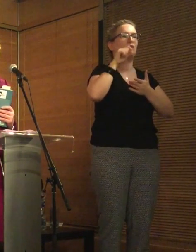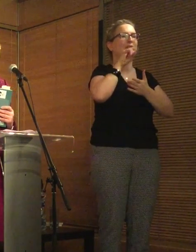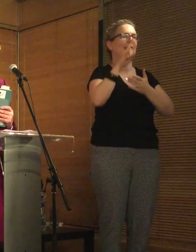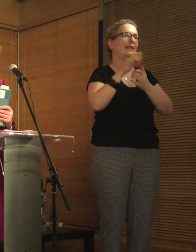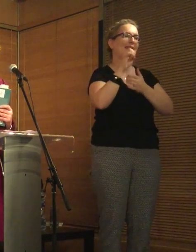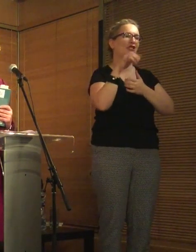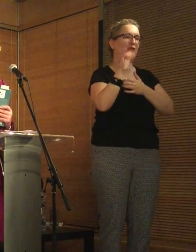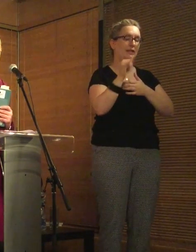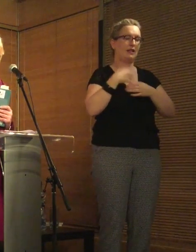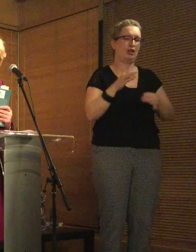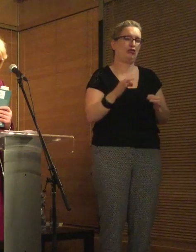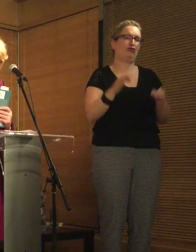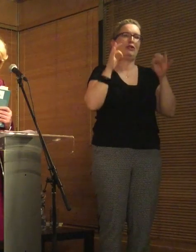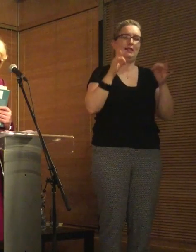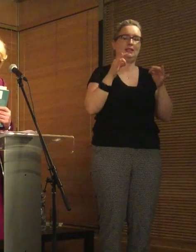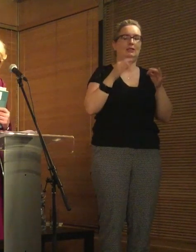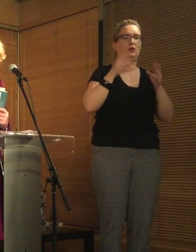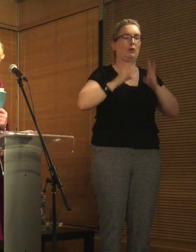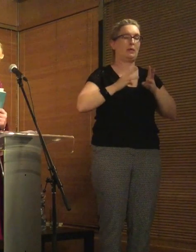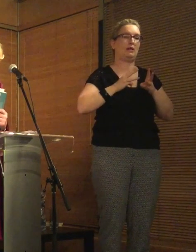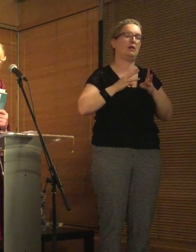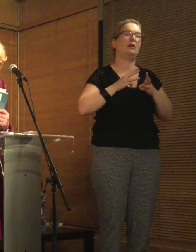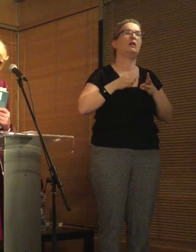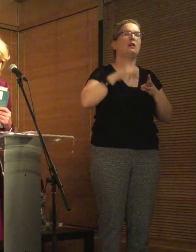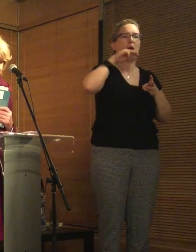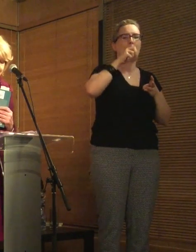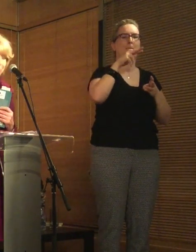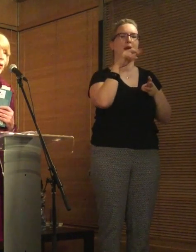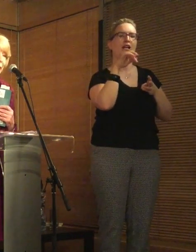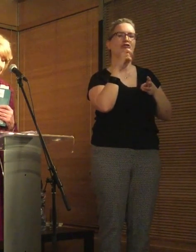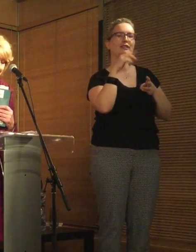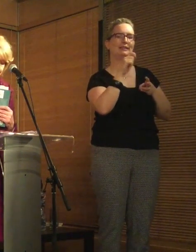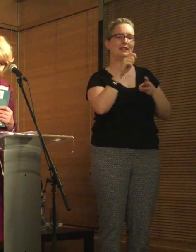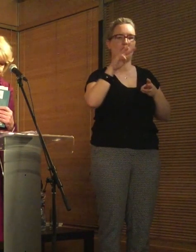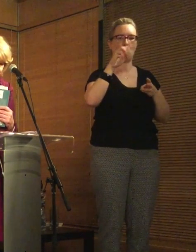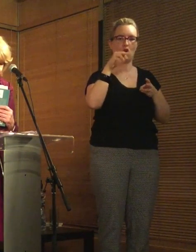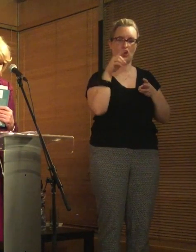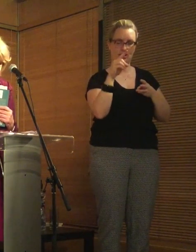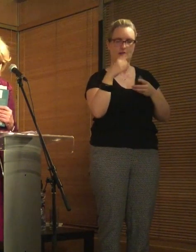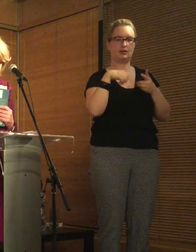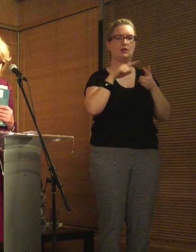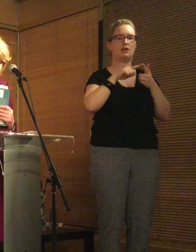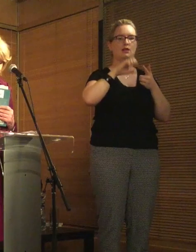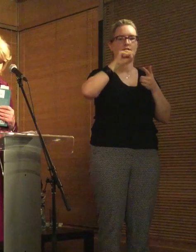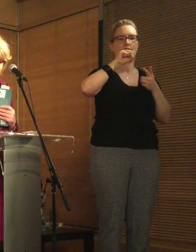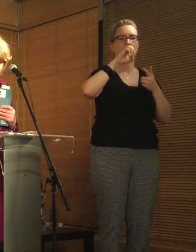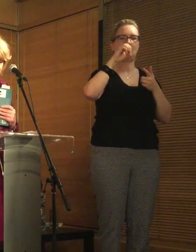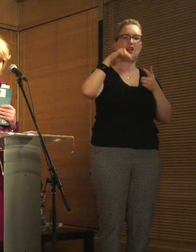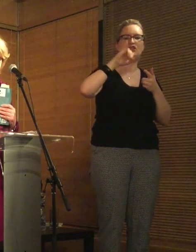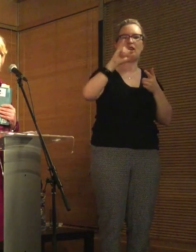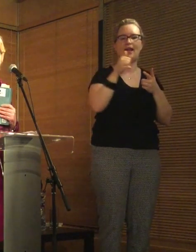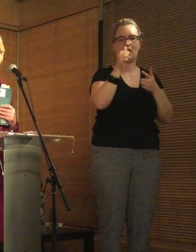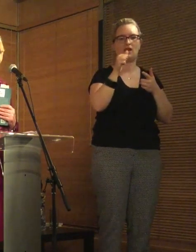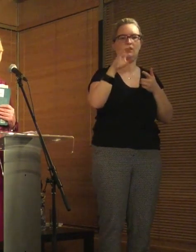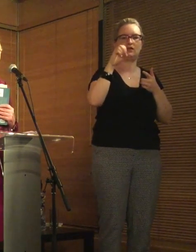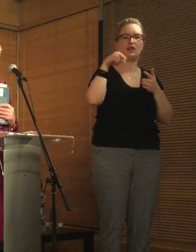women historians, Margaret Ward, Sonia Tiernan and Pauline Conroy. They deal with the lives of the two